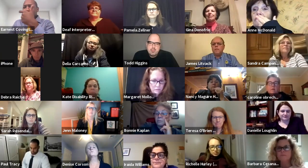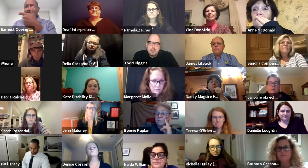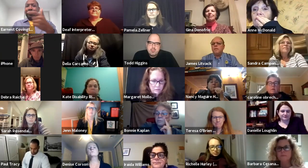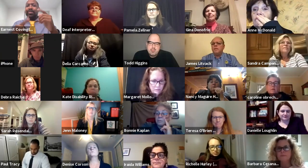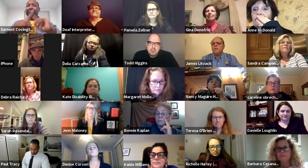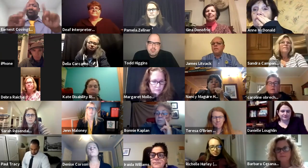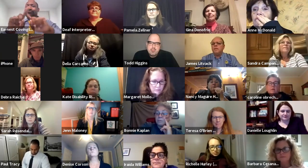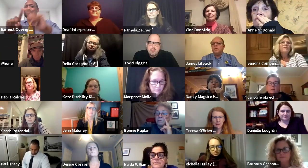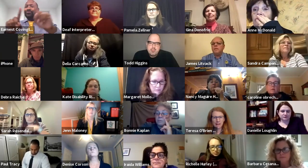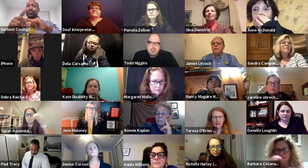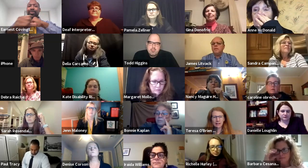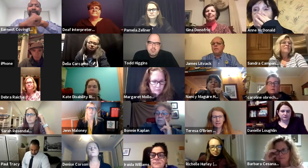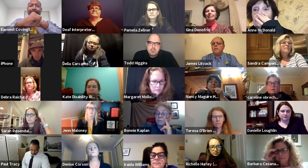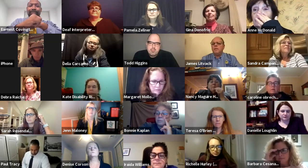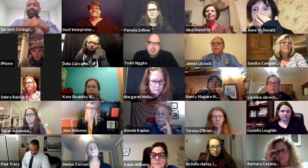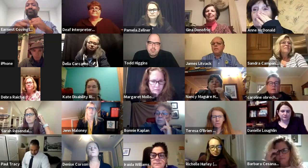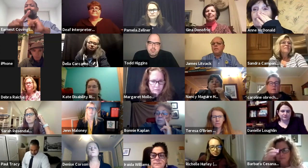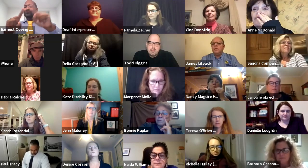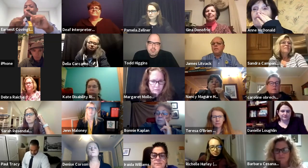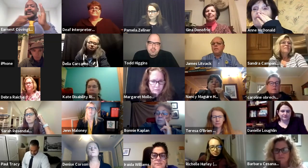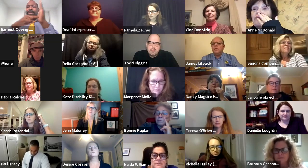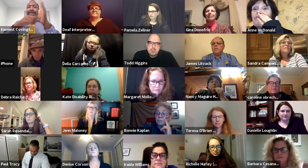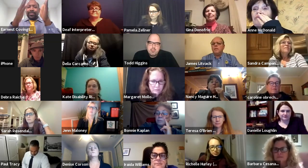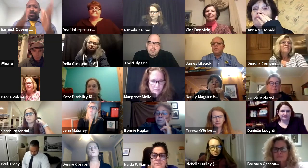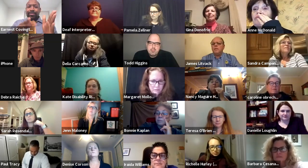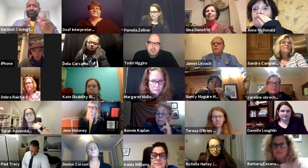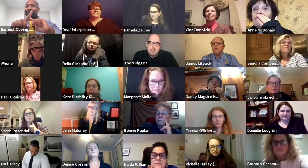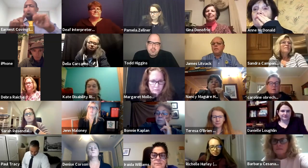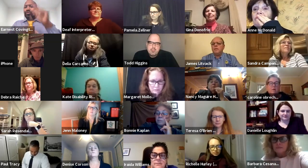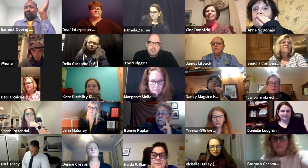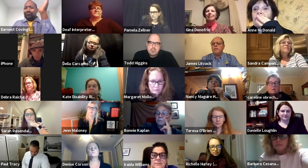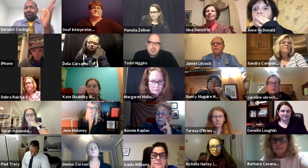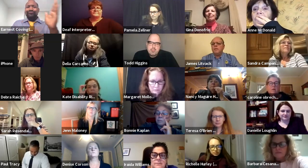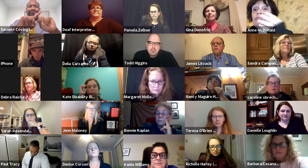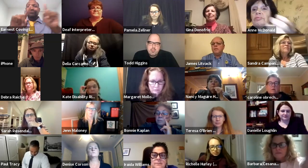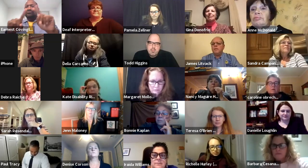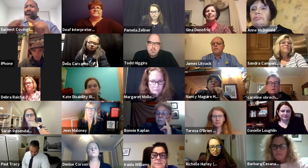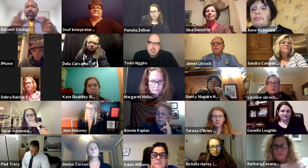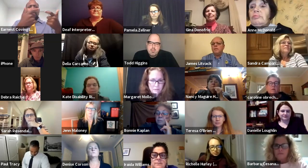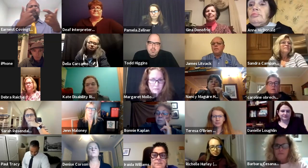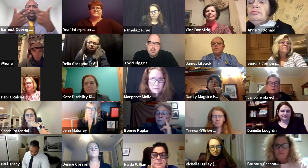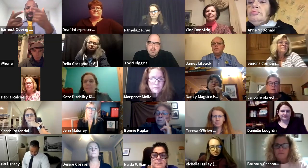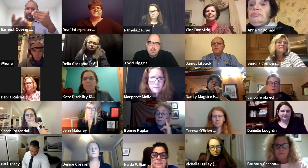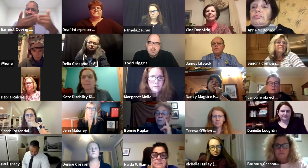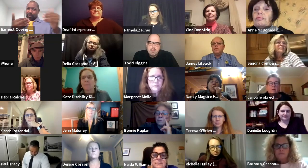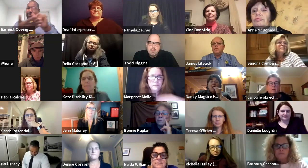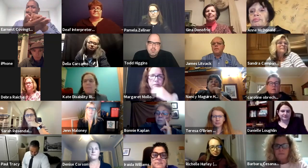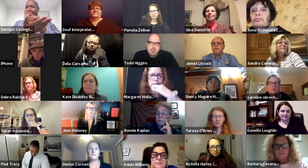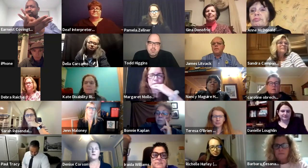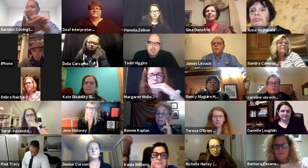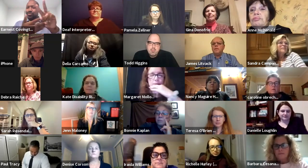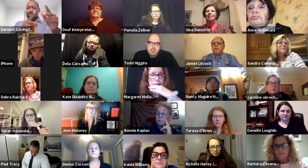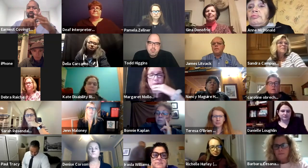So you'll have a chance to look and see all the different sponsors, the different exhibits, and different